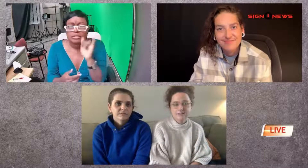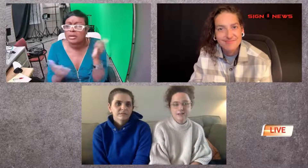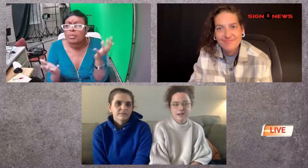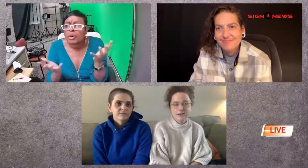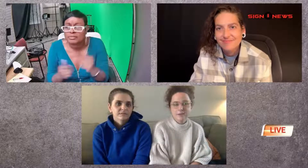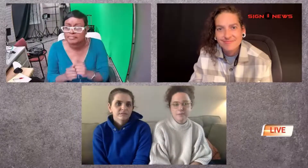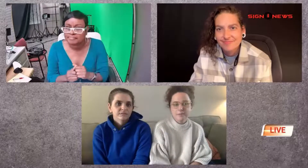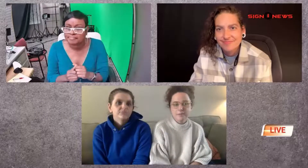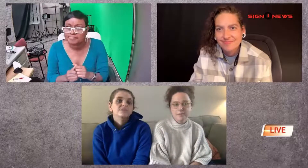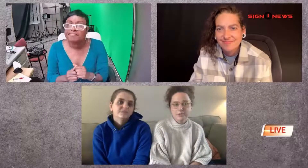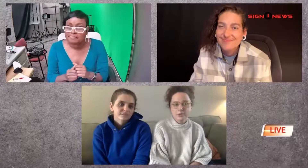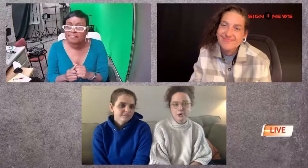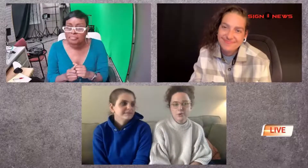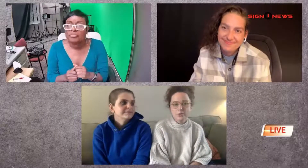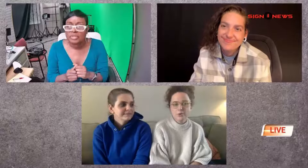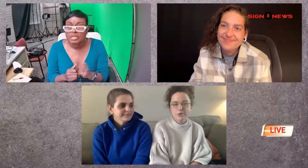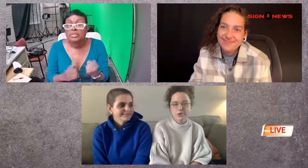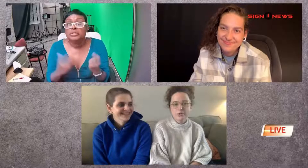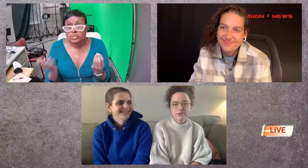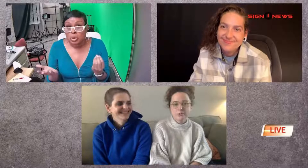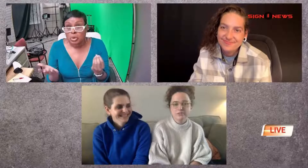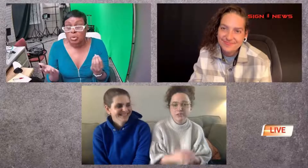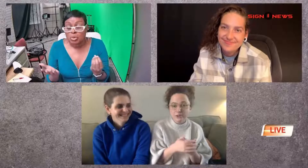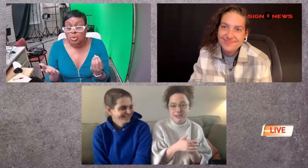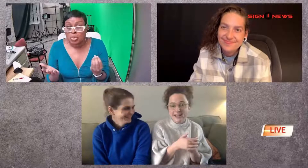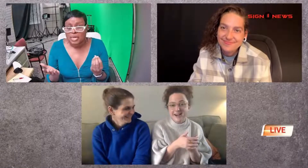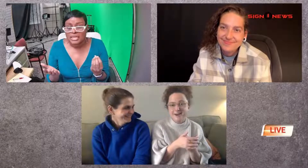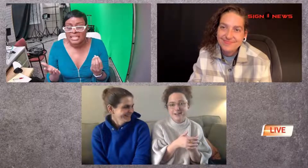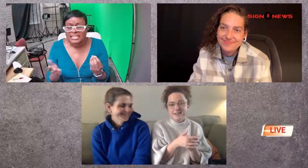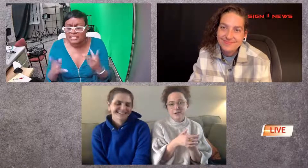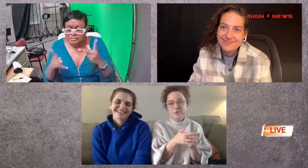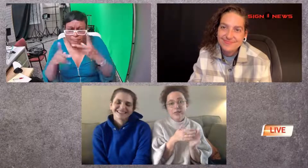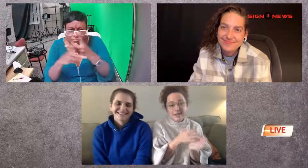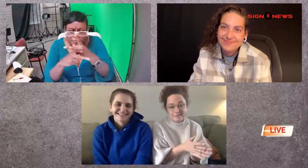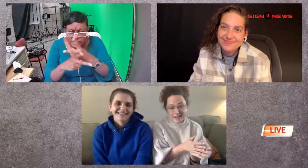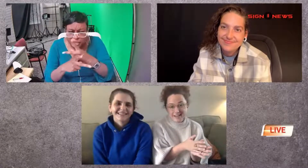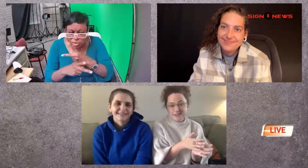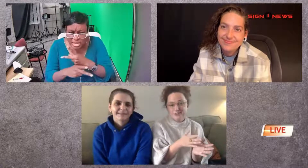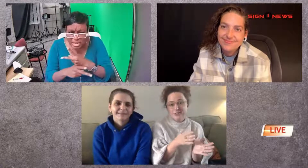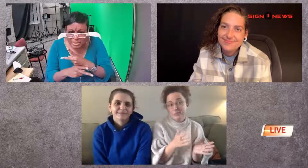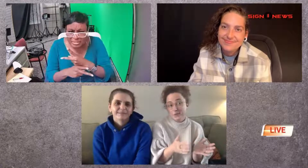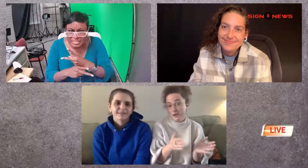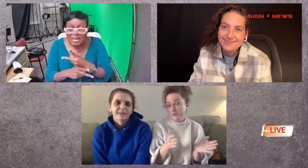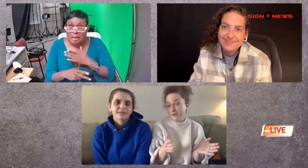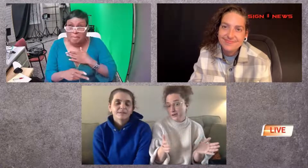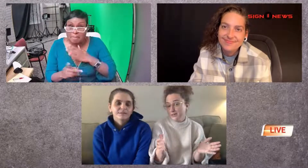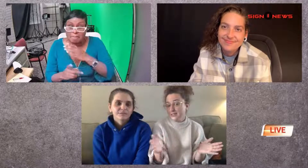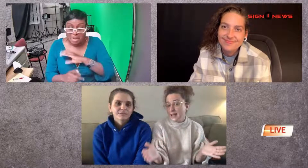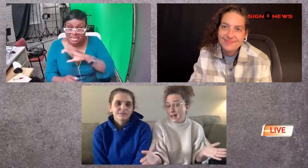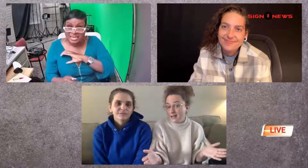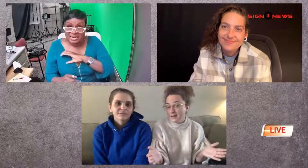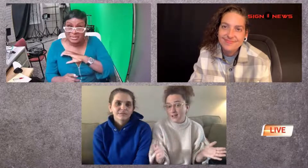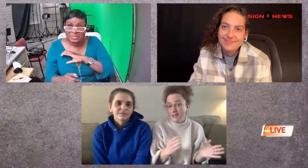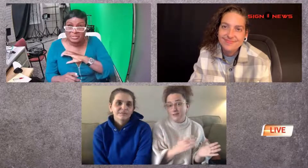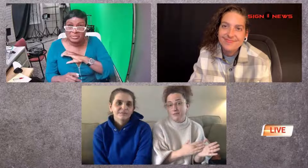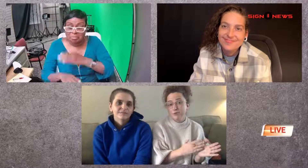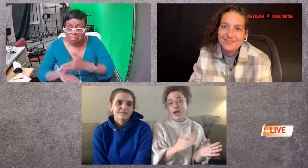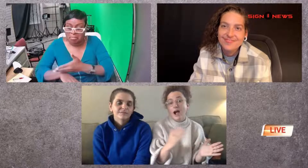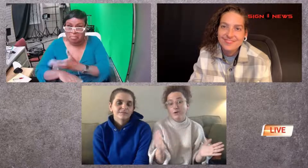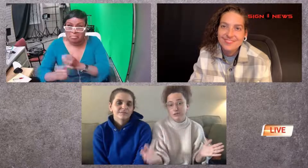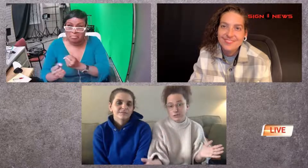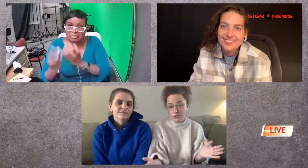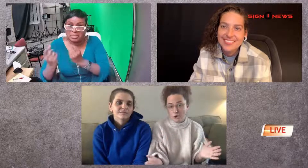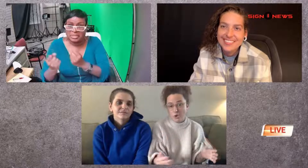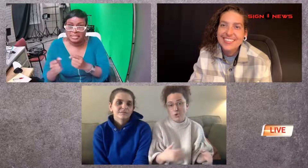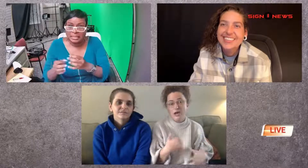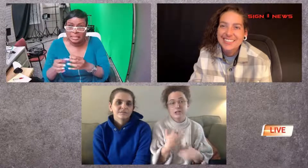And so, sort of figuring out, we have my character get better and better at sign kind of